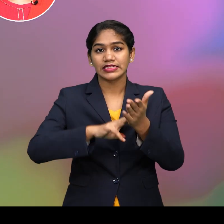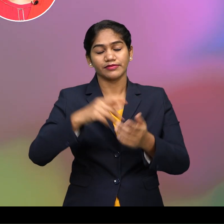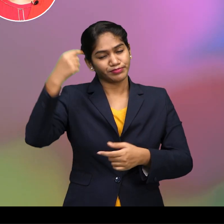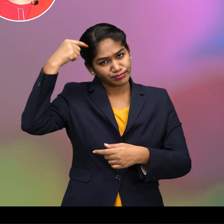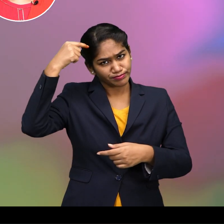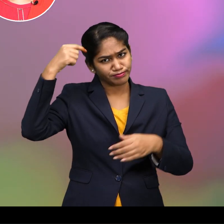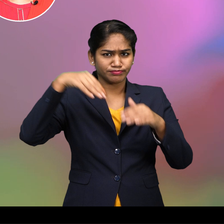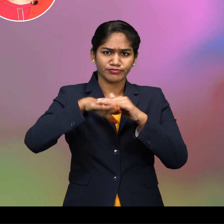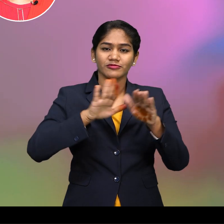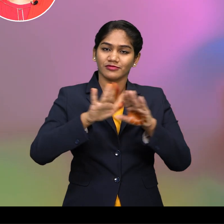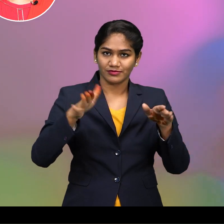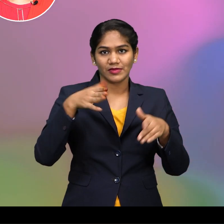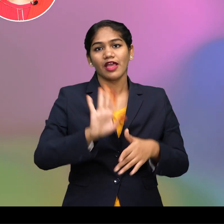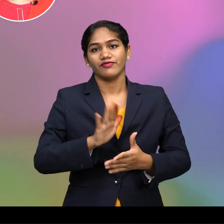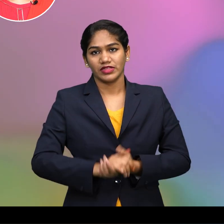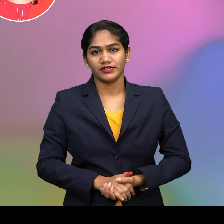or